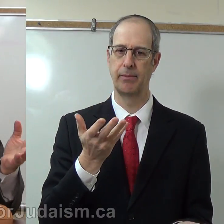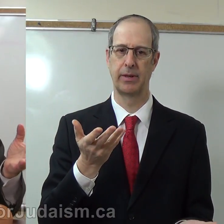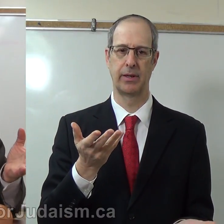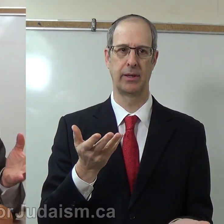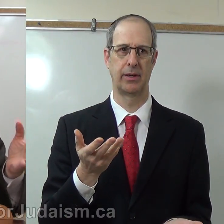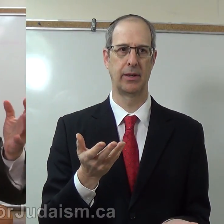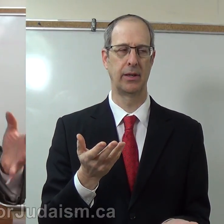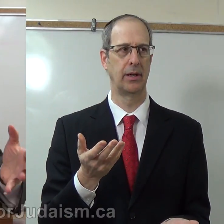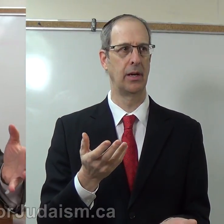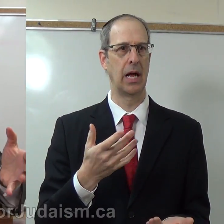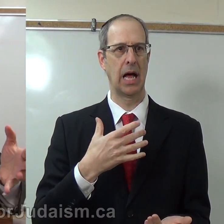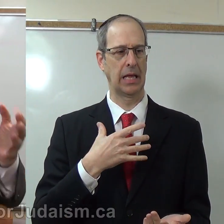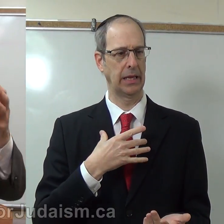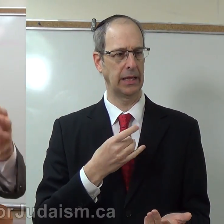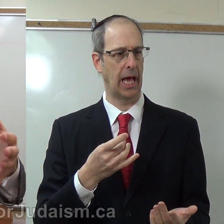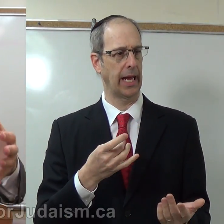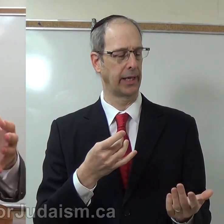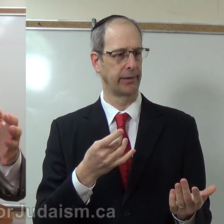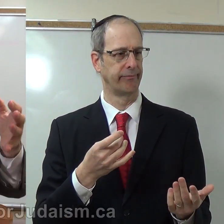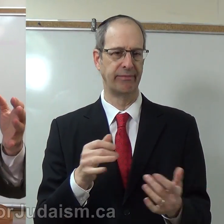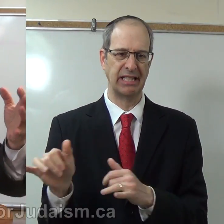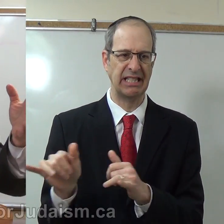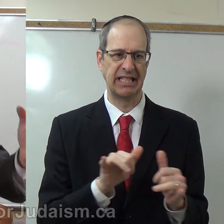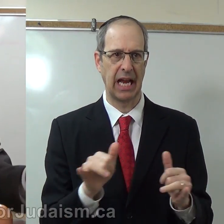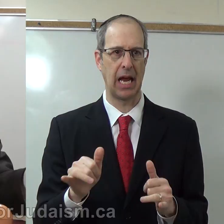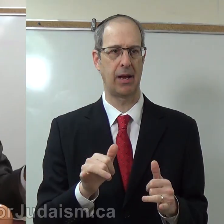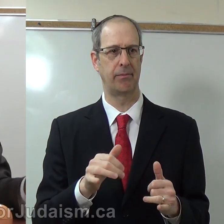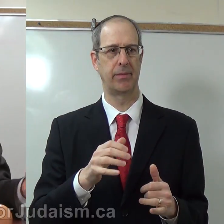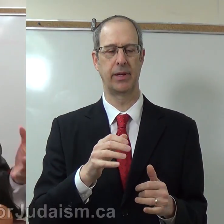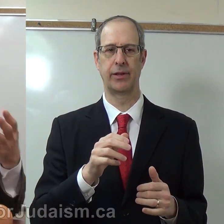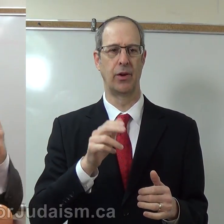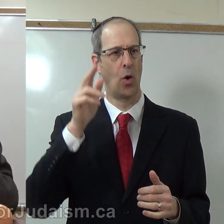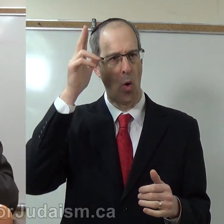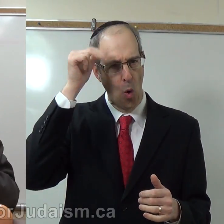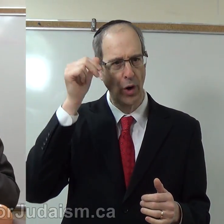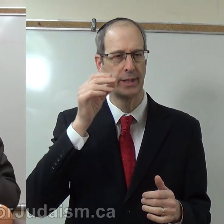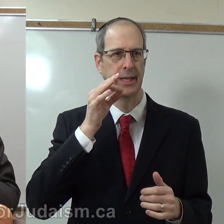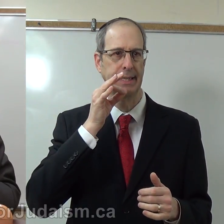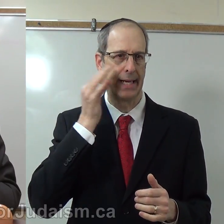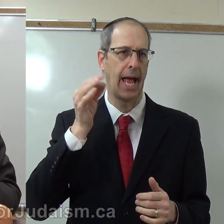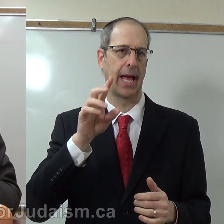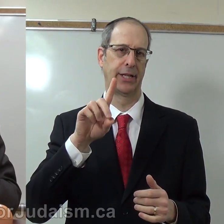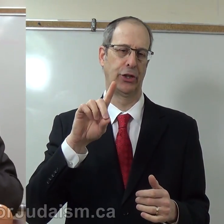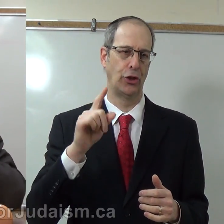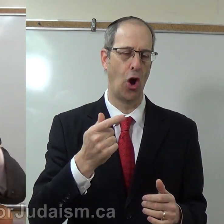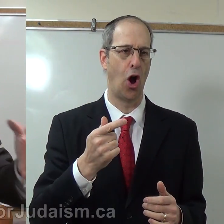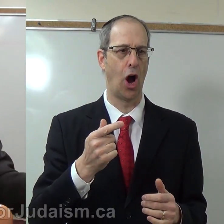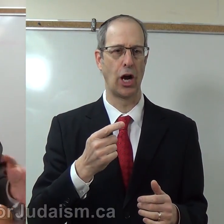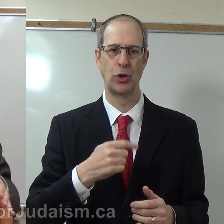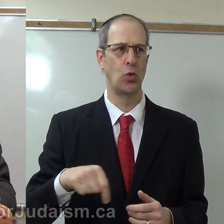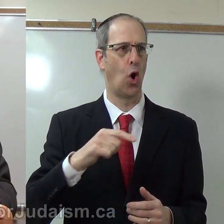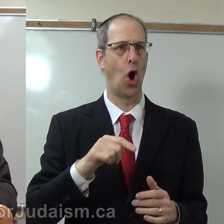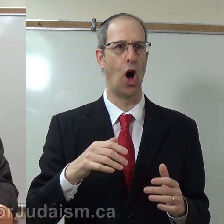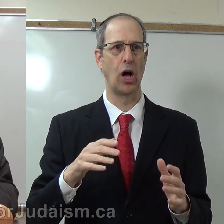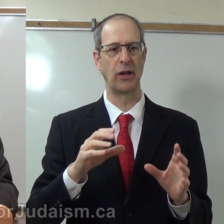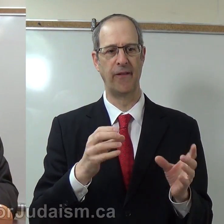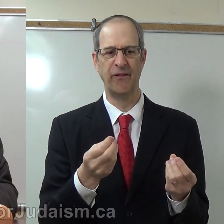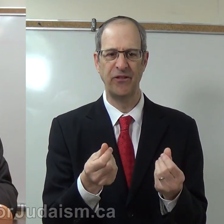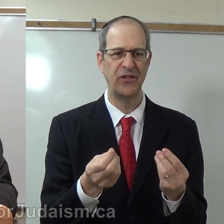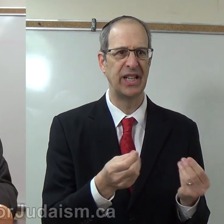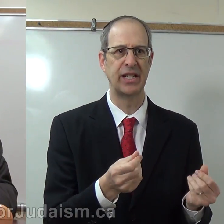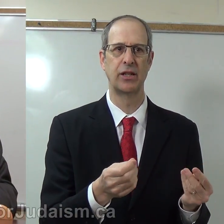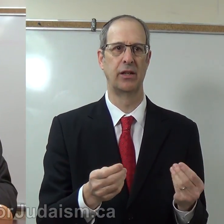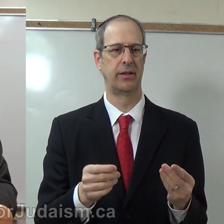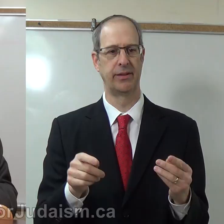the things that animals do, horses and cats and dogs. We're very physical like everything else on the planet.